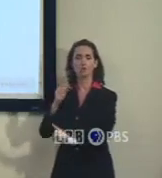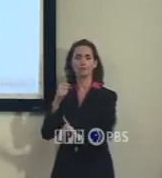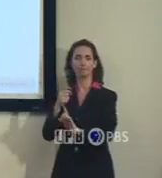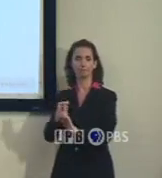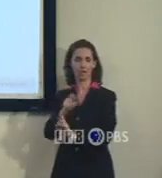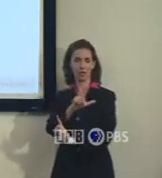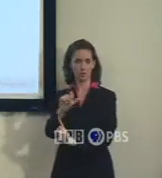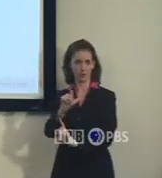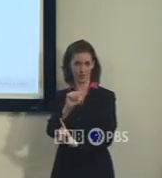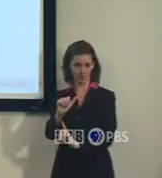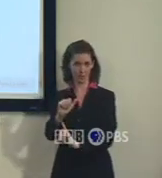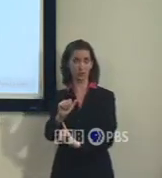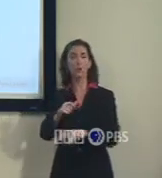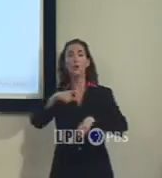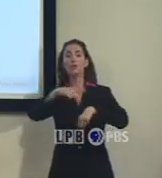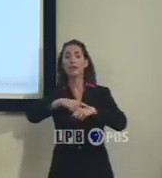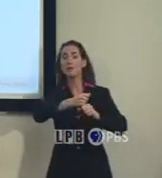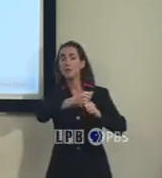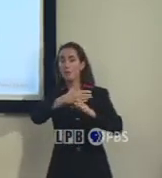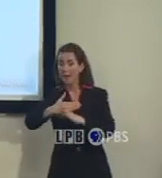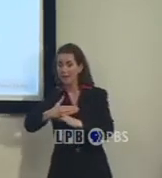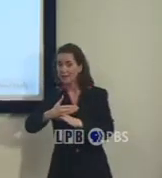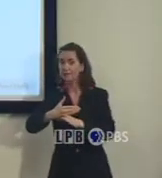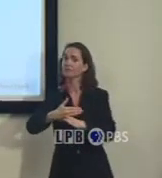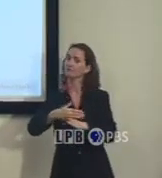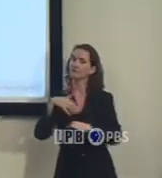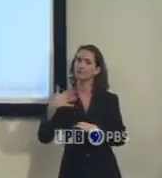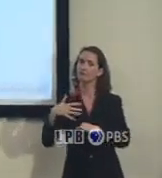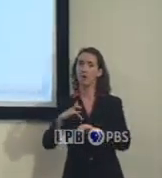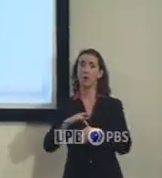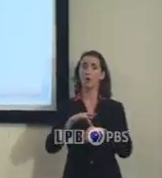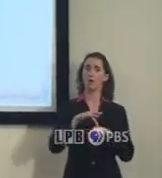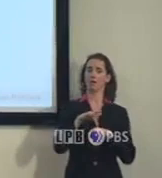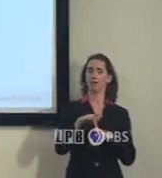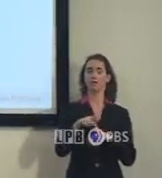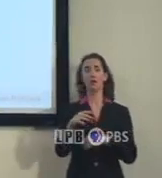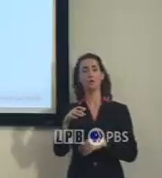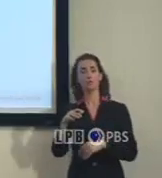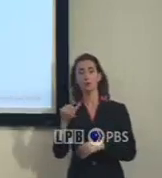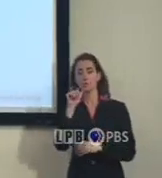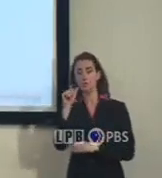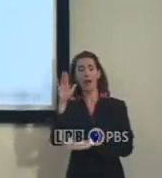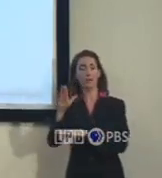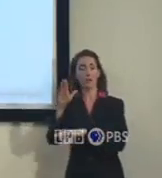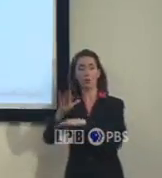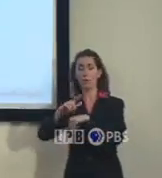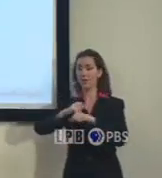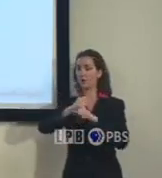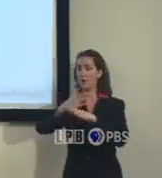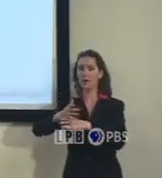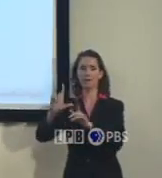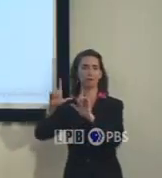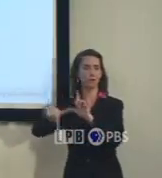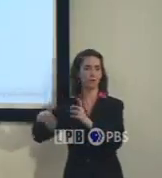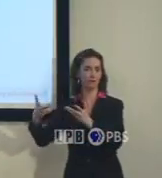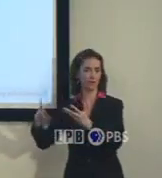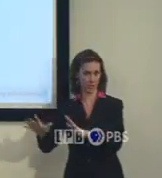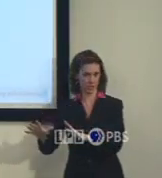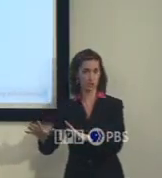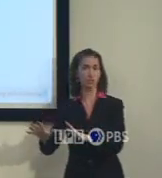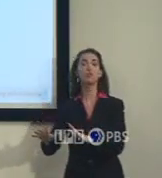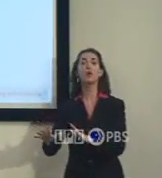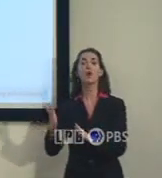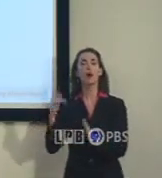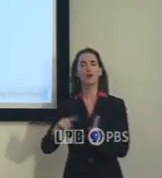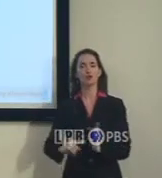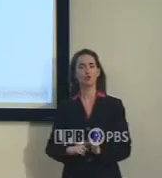window for preparations is going to be closing as we go through the end of the day tomorrow. The first sign of the tropical storm